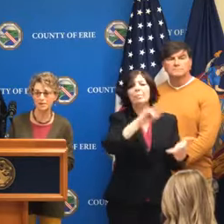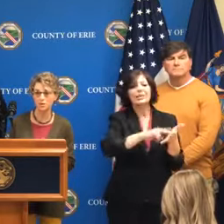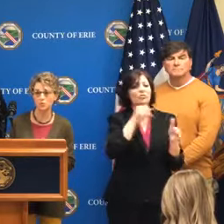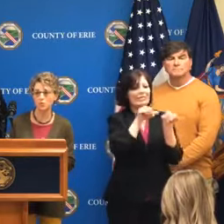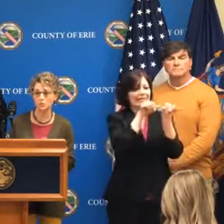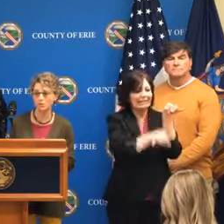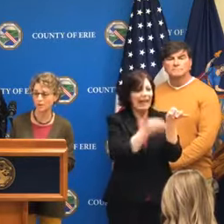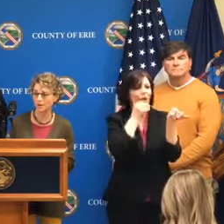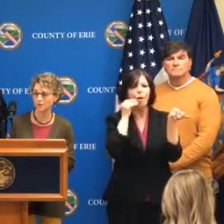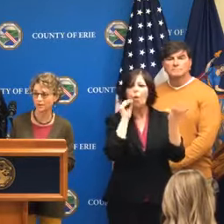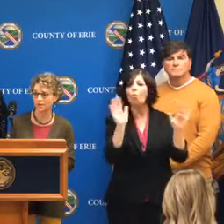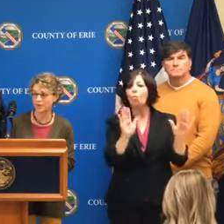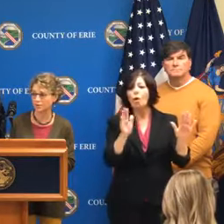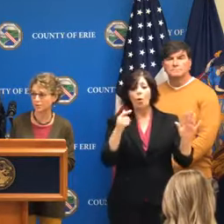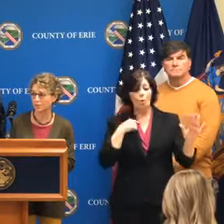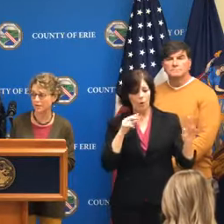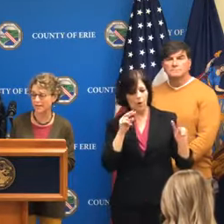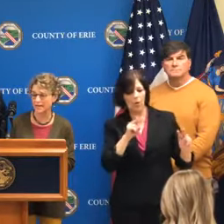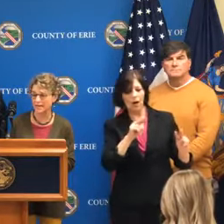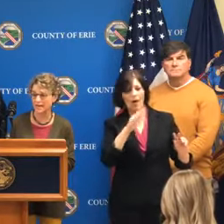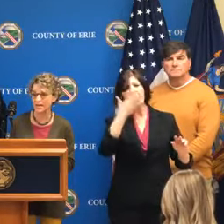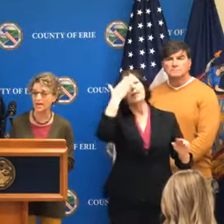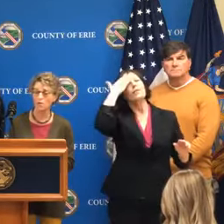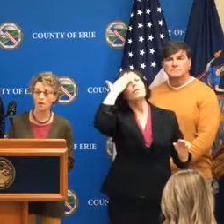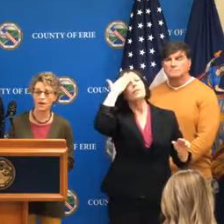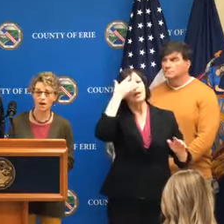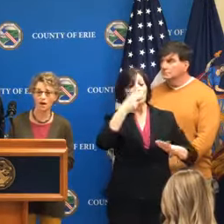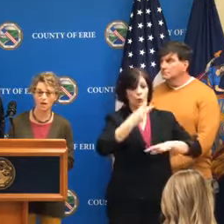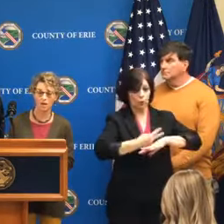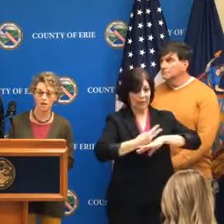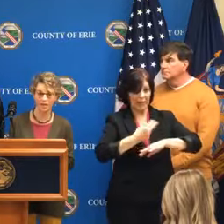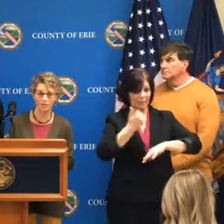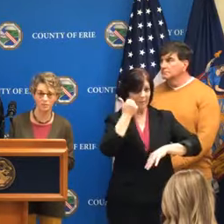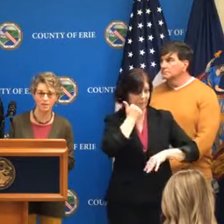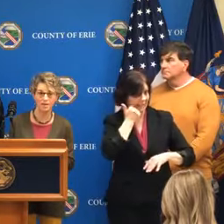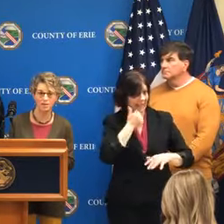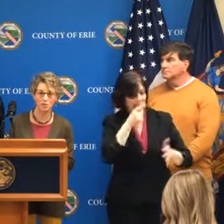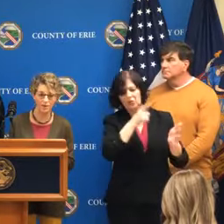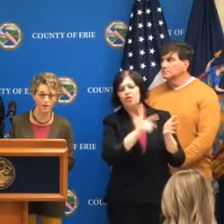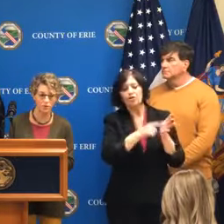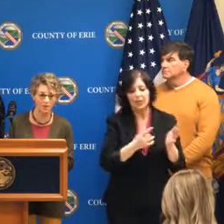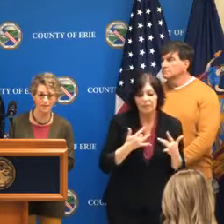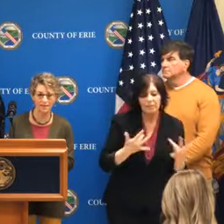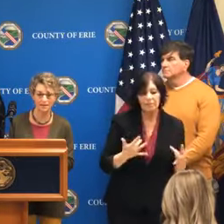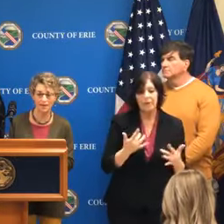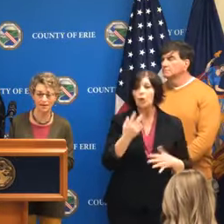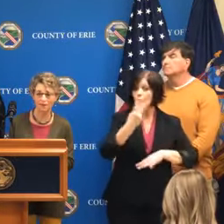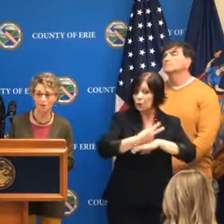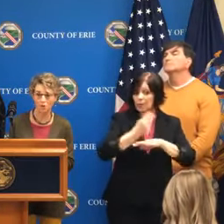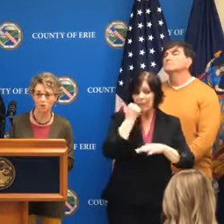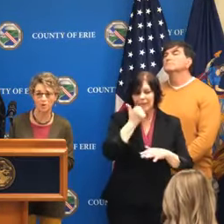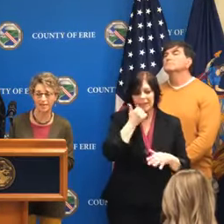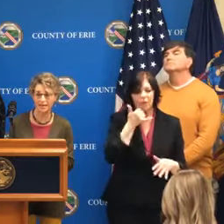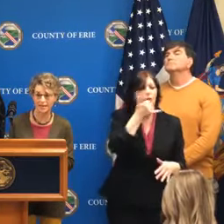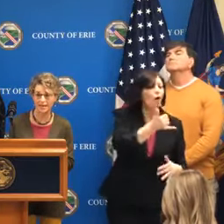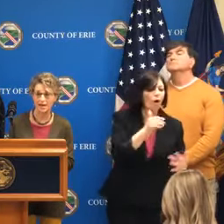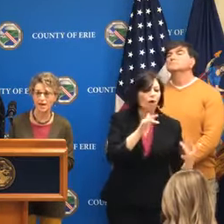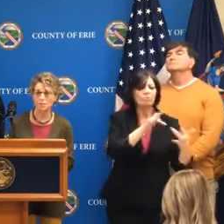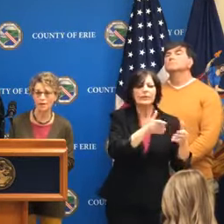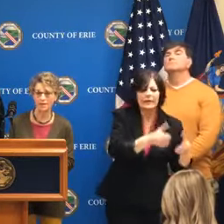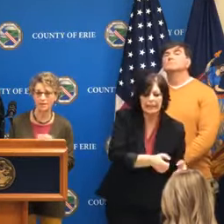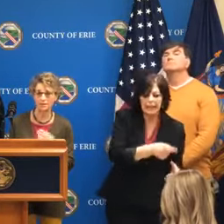these individuals where they're monitoring their temperatures twice a day. We are checking in with them once to twice a day by phone or by